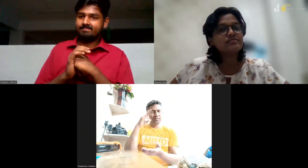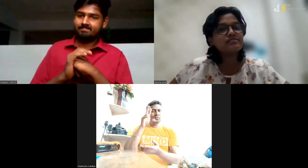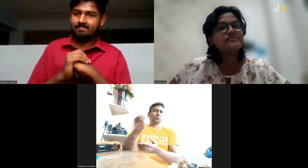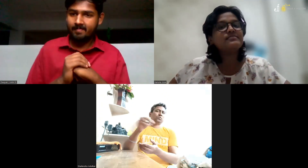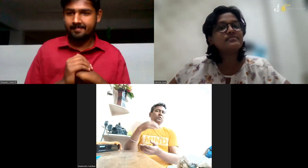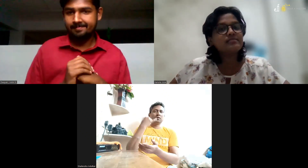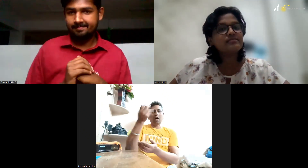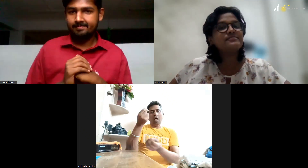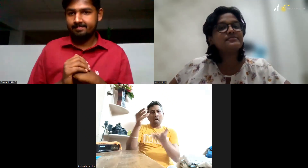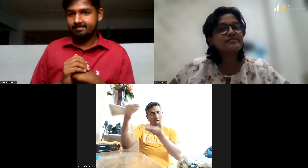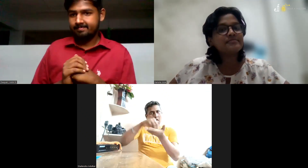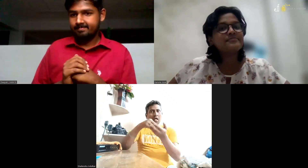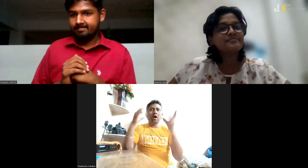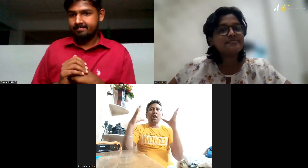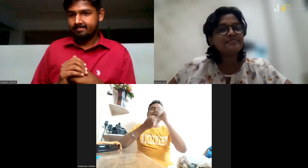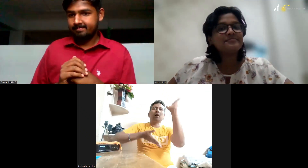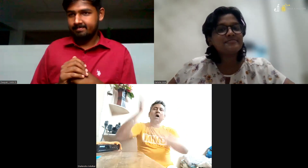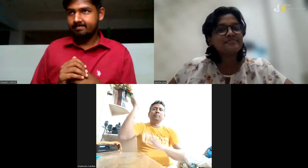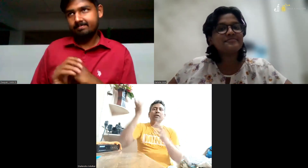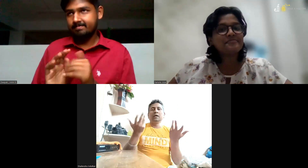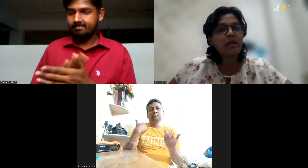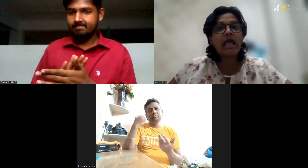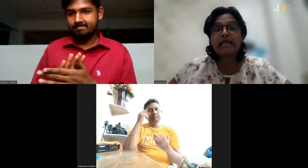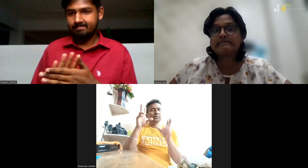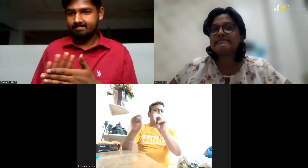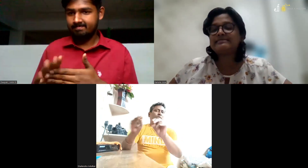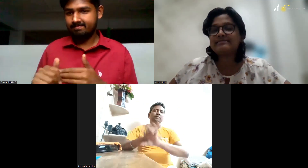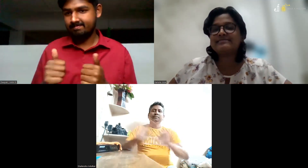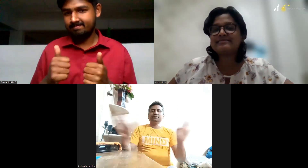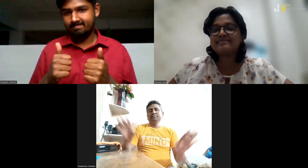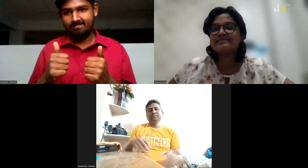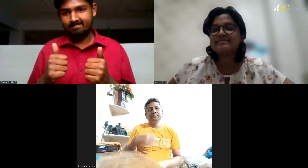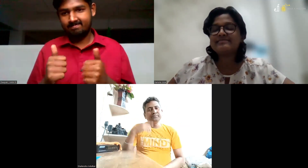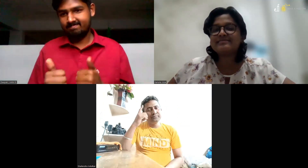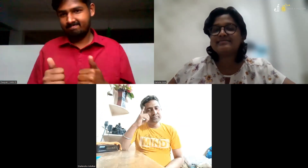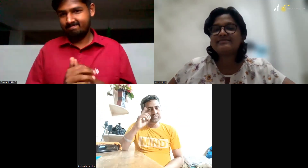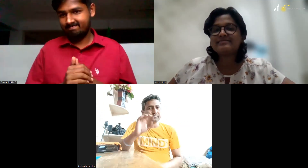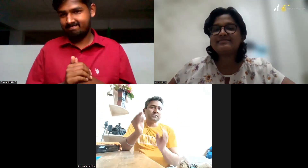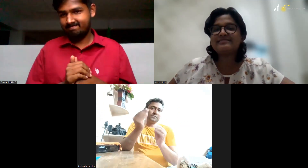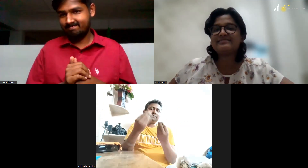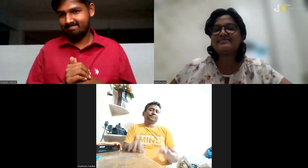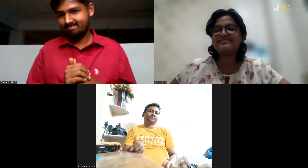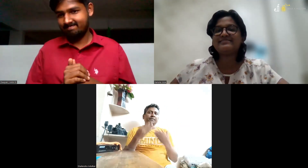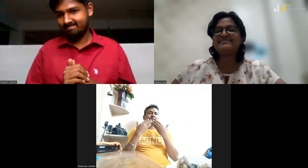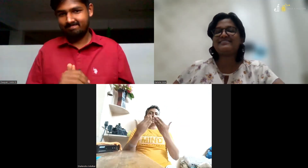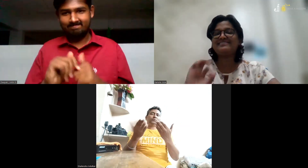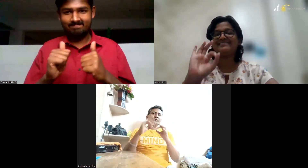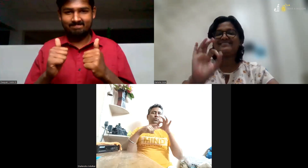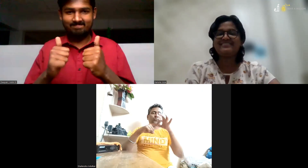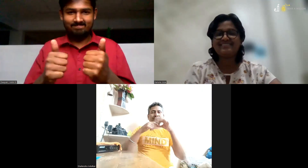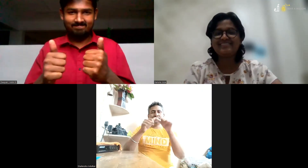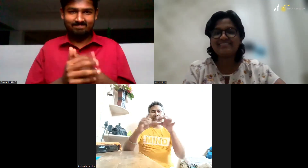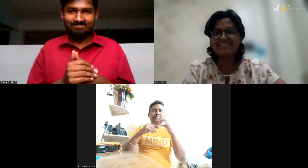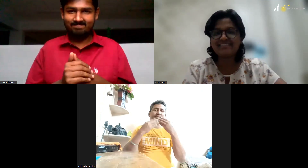Okay, and they also asked me that if you can prior book, then we can make the arrangements and something like that. So this is how